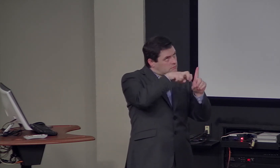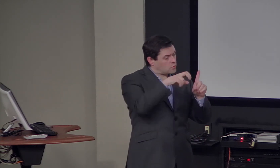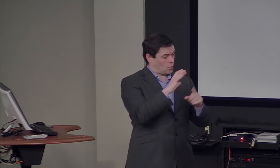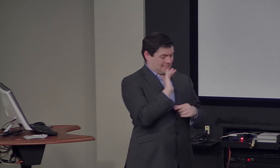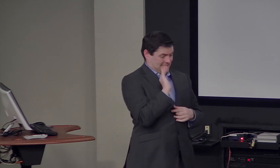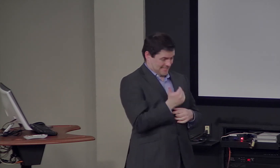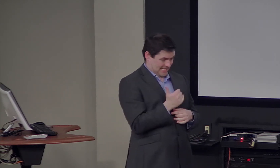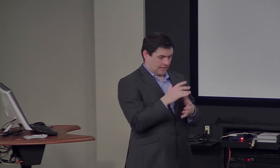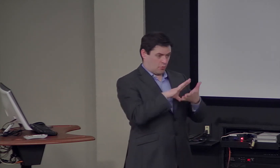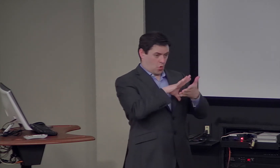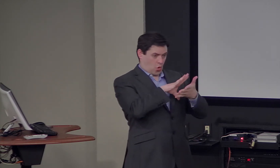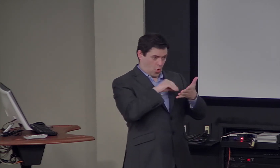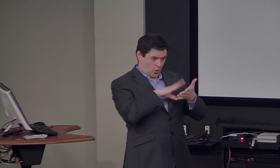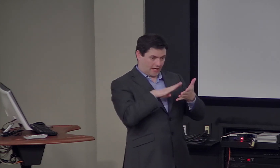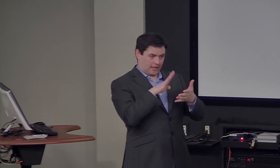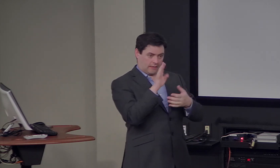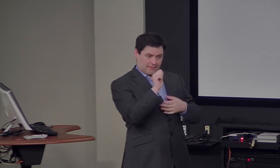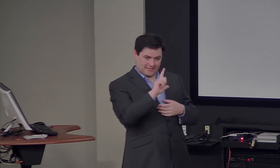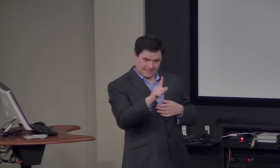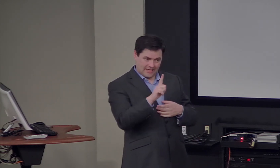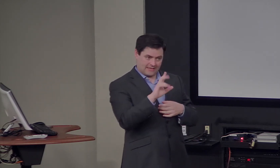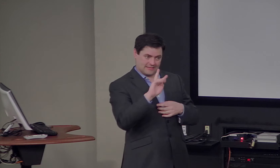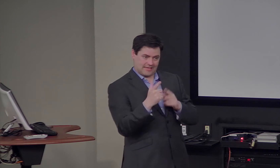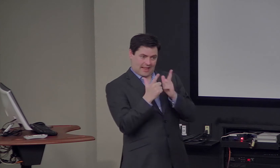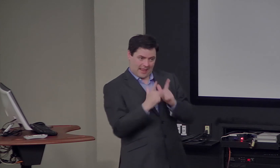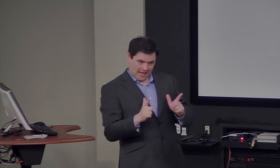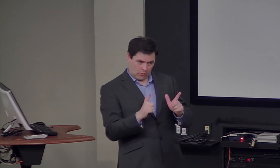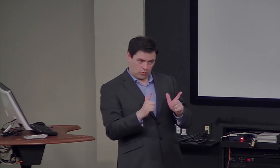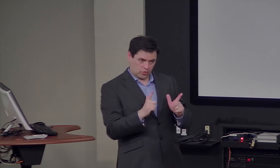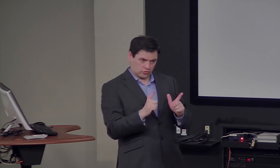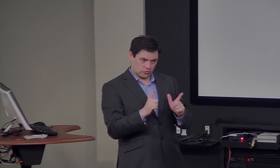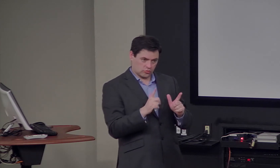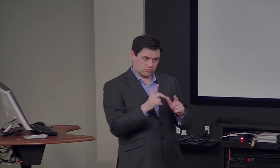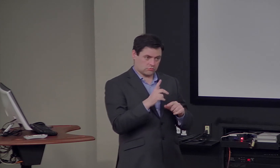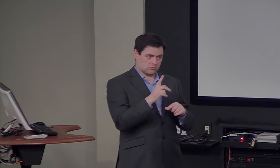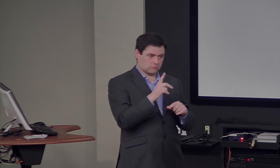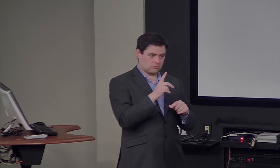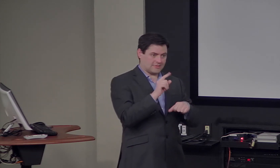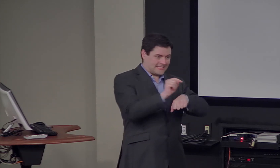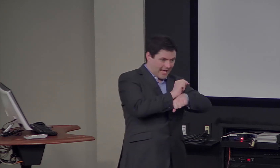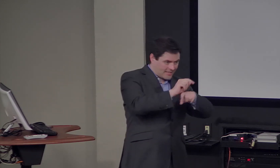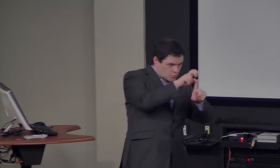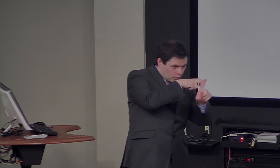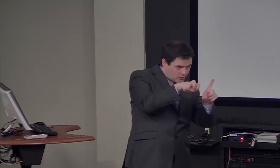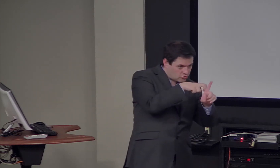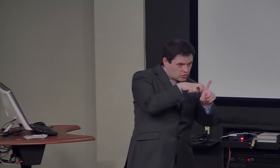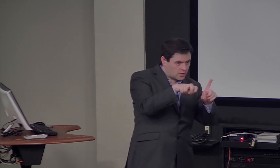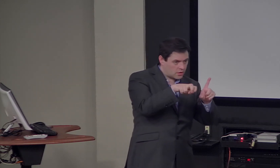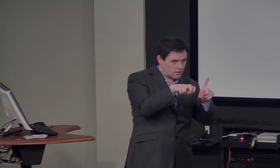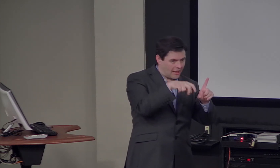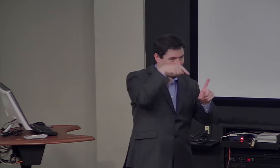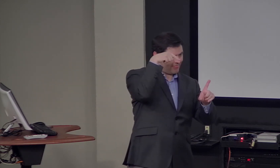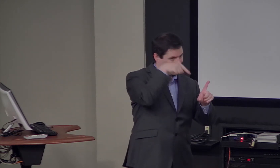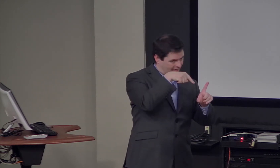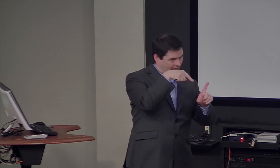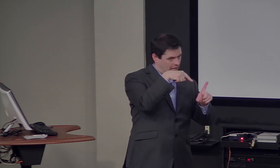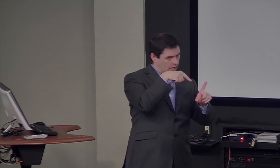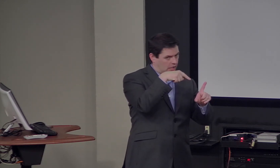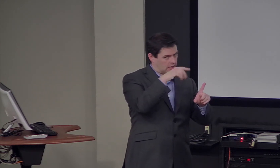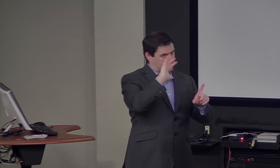can be improved upon, the mental task switching and that sort of thing, and development of a BSL language being important. So those